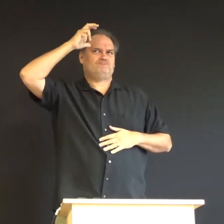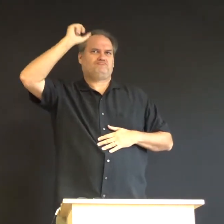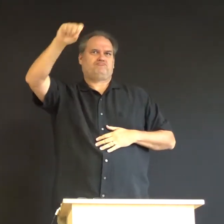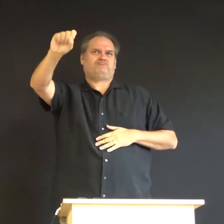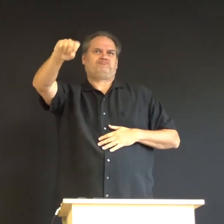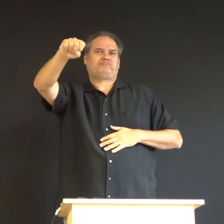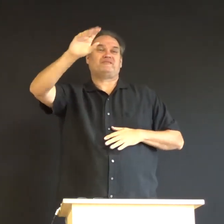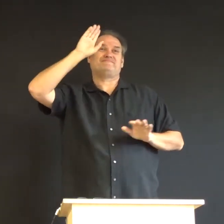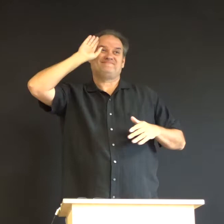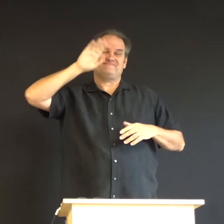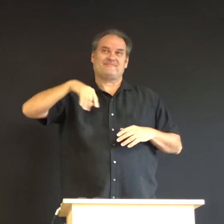demons are a real enemy.